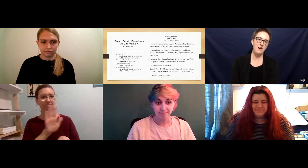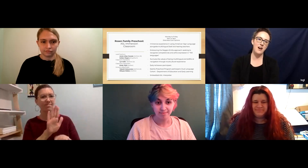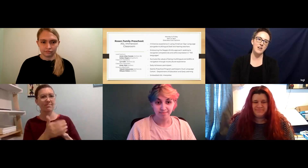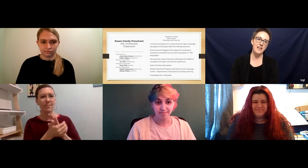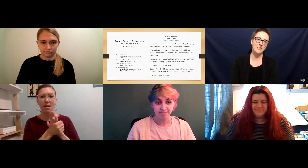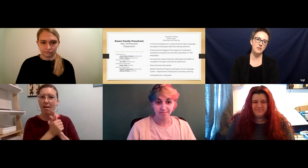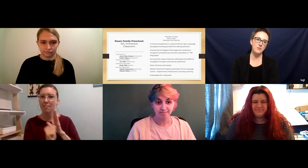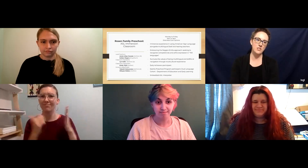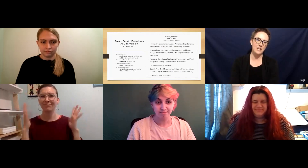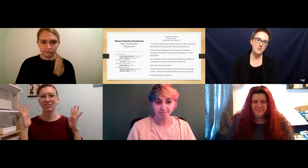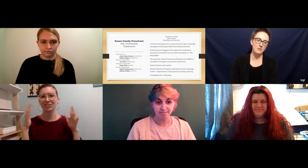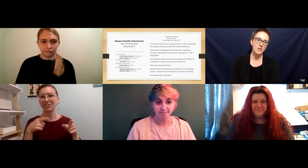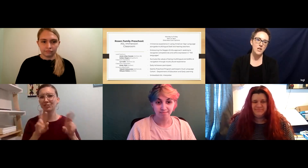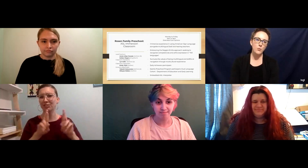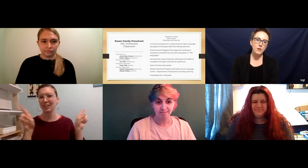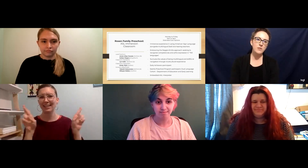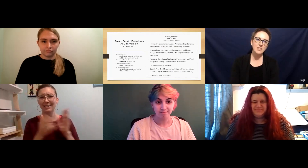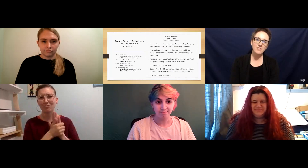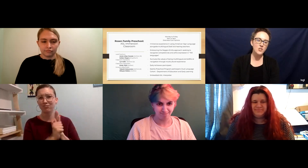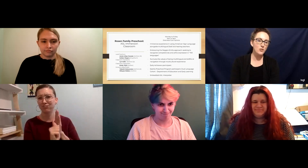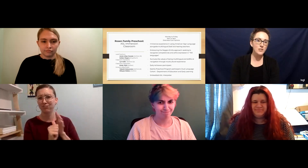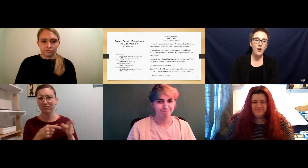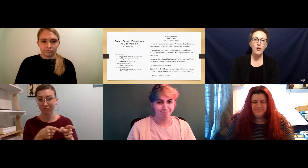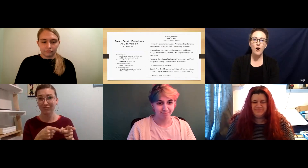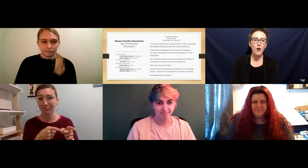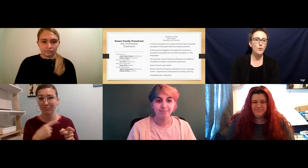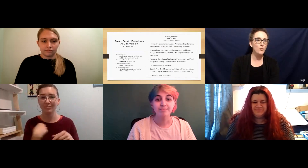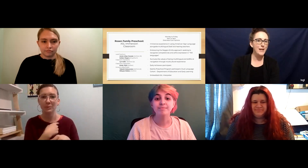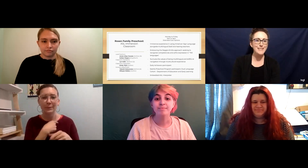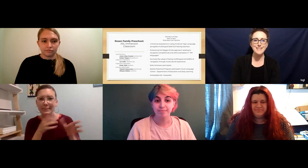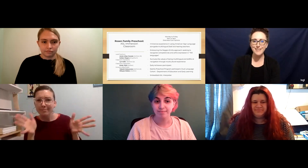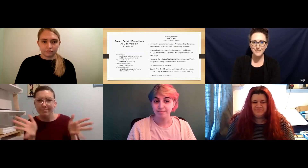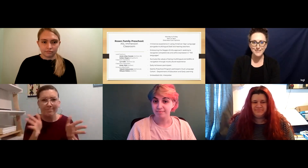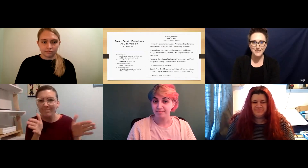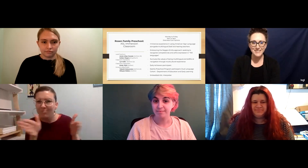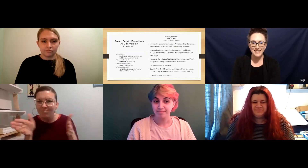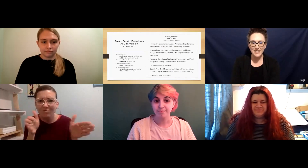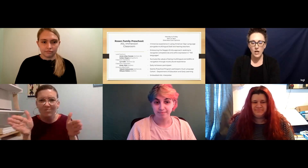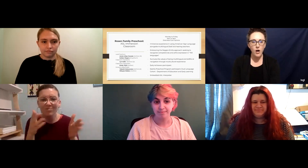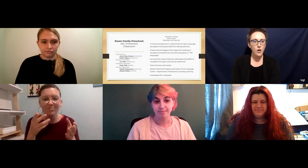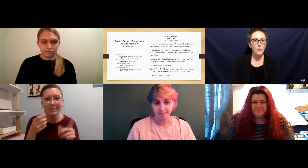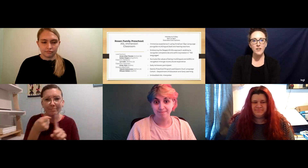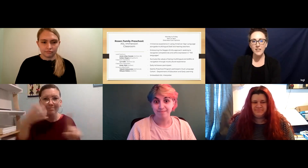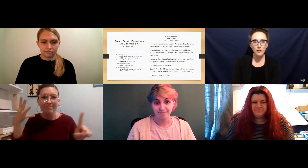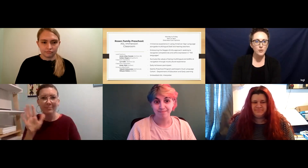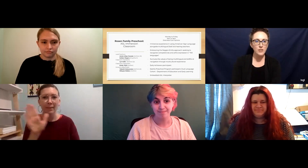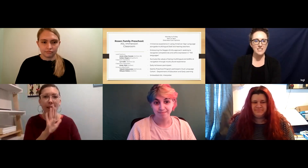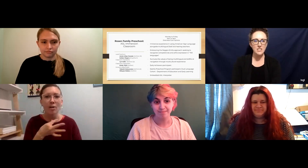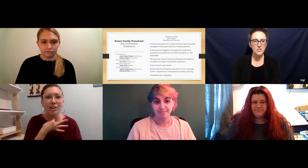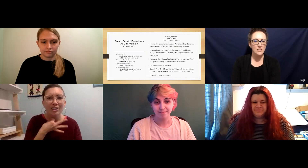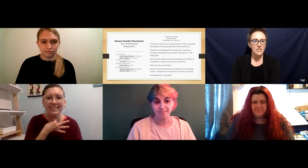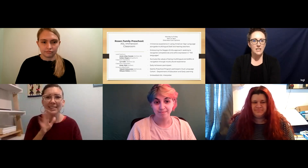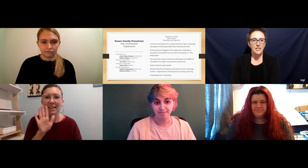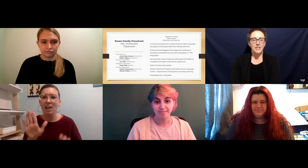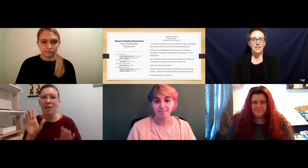in our ASL immersion classroom. We believe that children are already skilled. All we're here for is